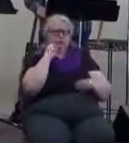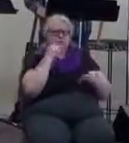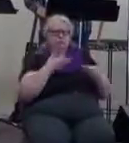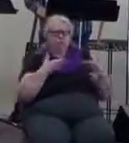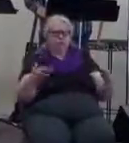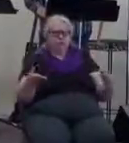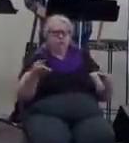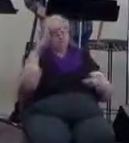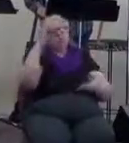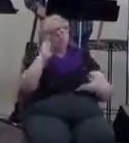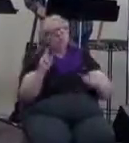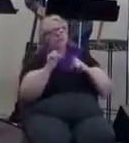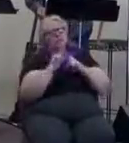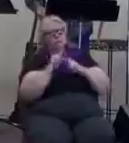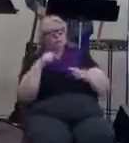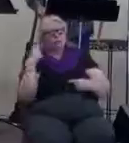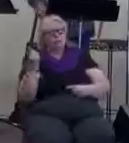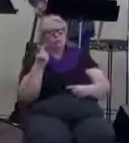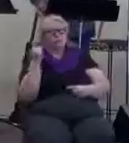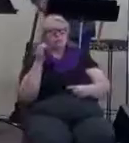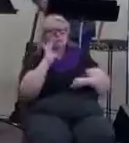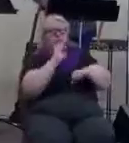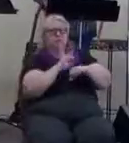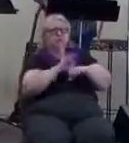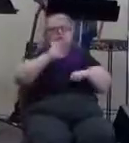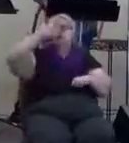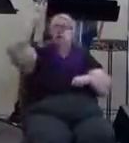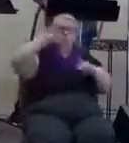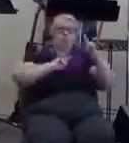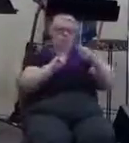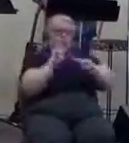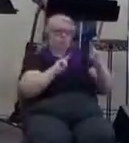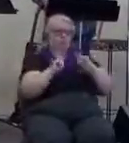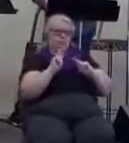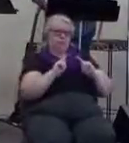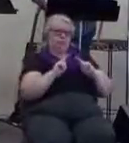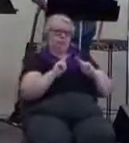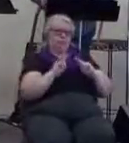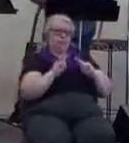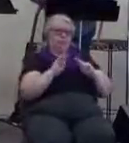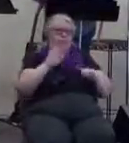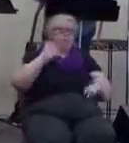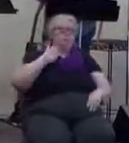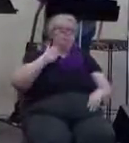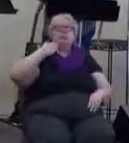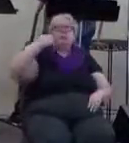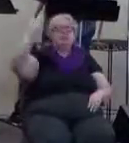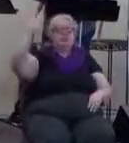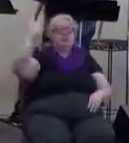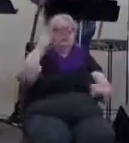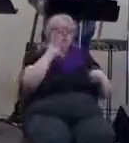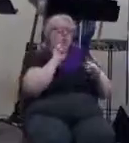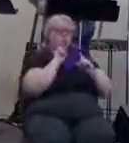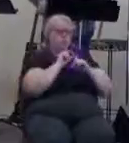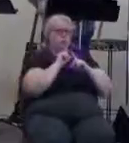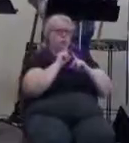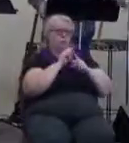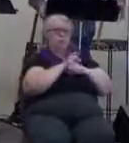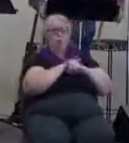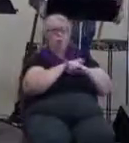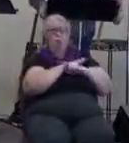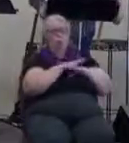God's word will always reach his people, no matter what. His word will never return void.